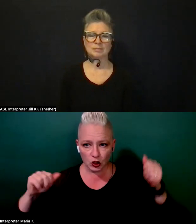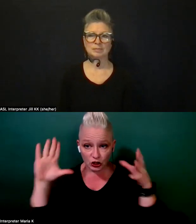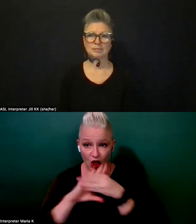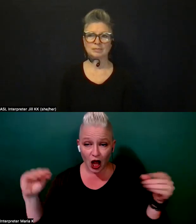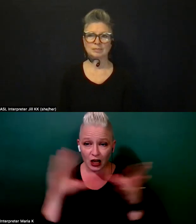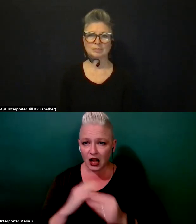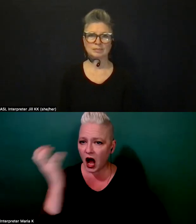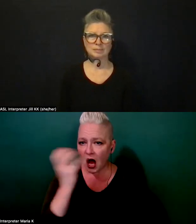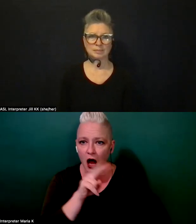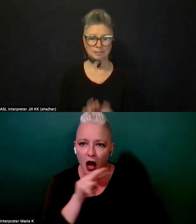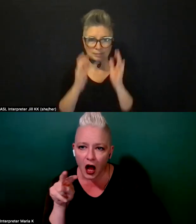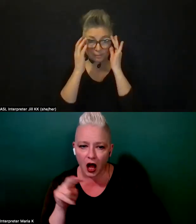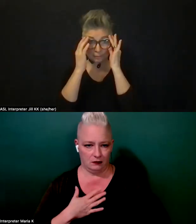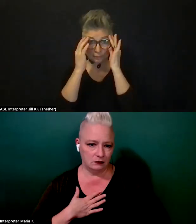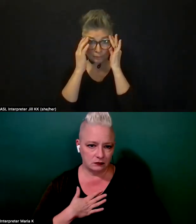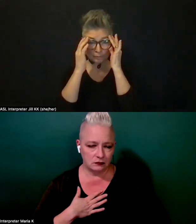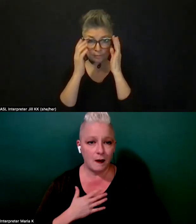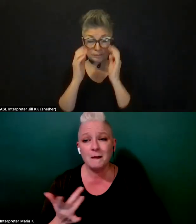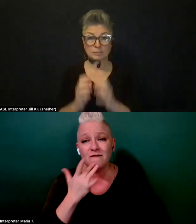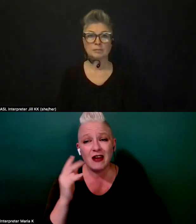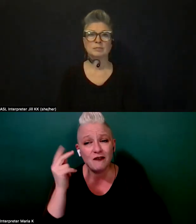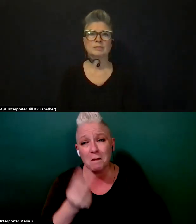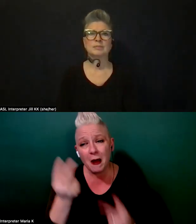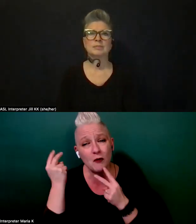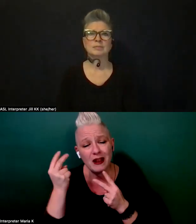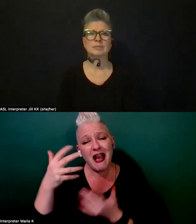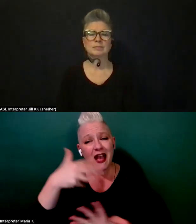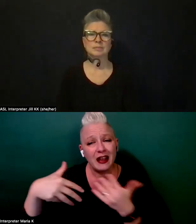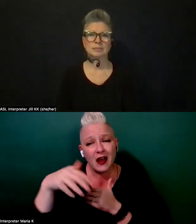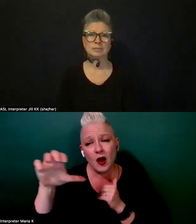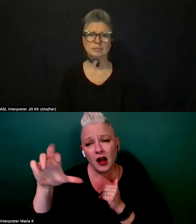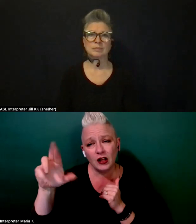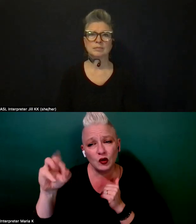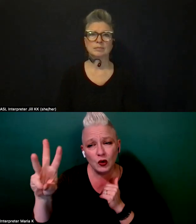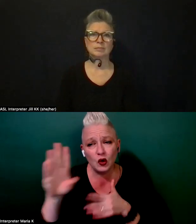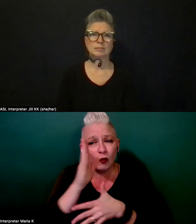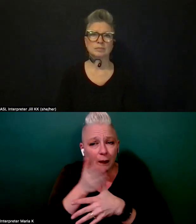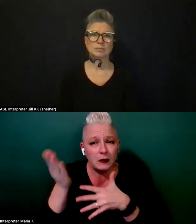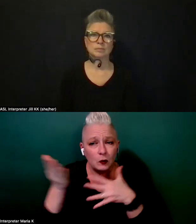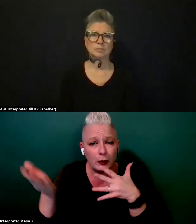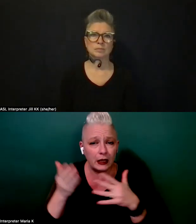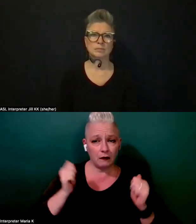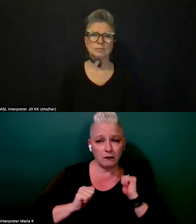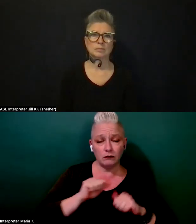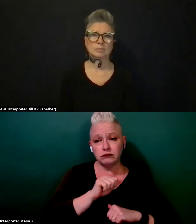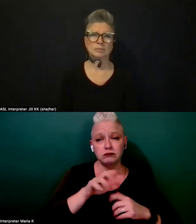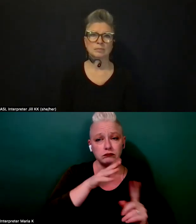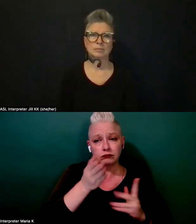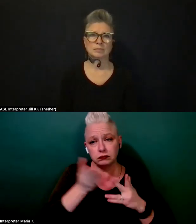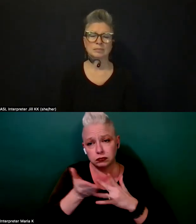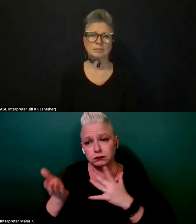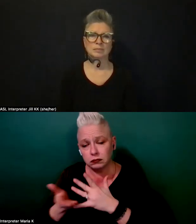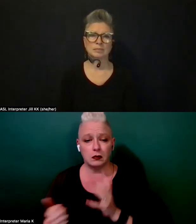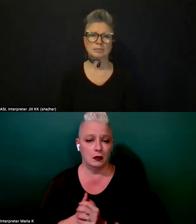Um, I mean, my favorite memories are usually just hanging out with like the crew in between takes and talking about film